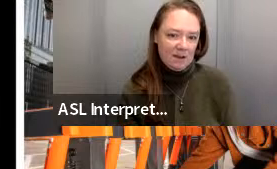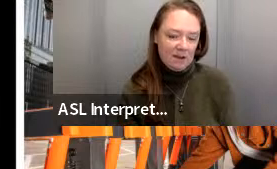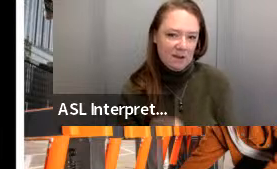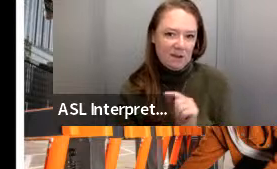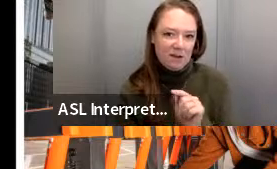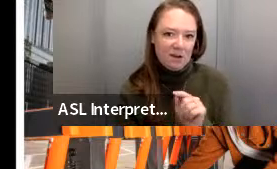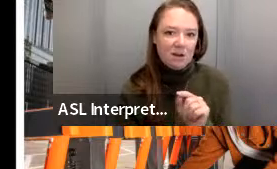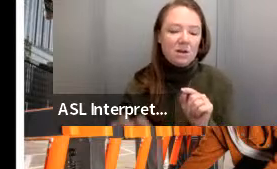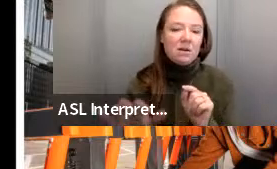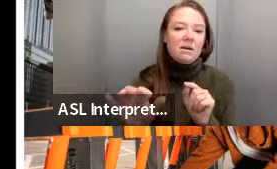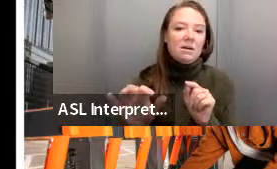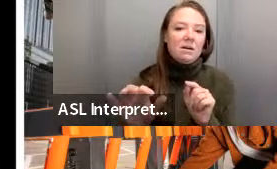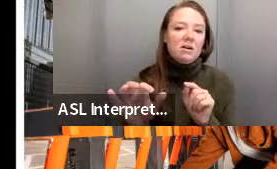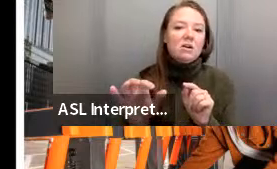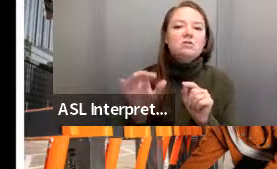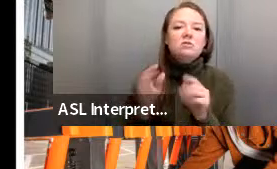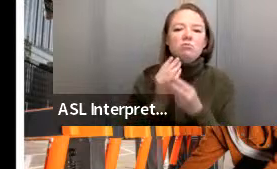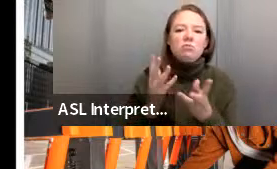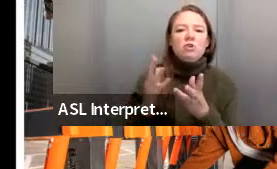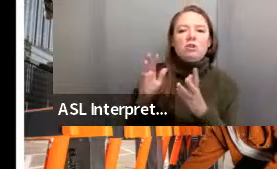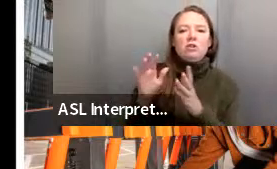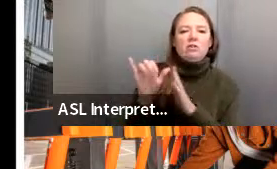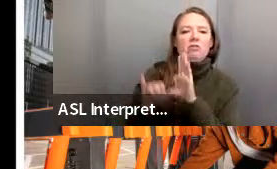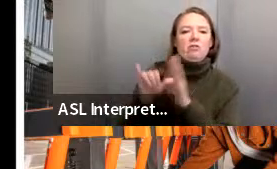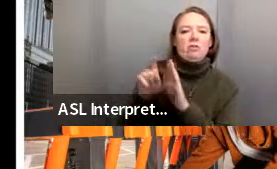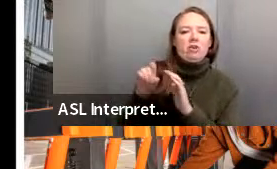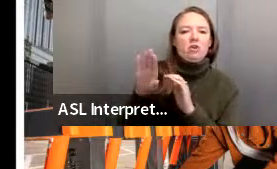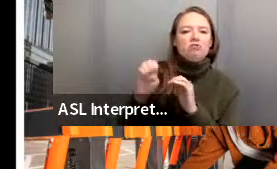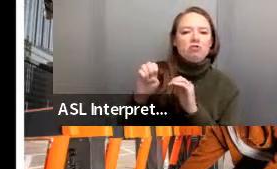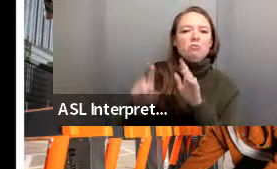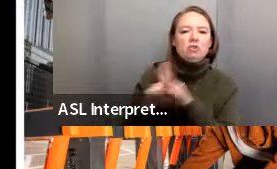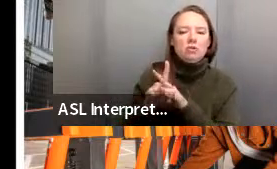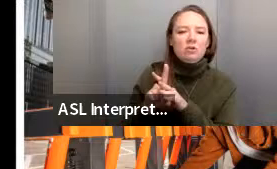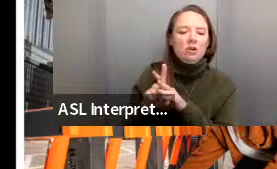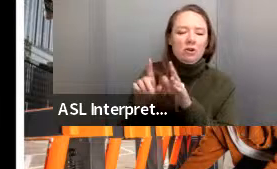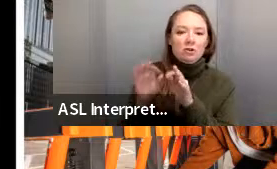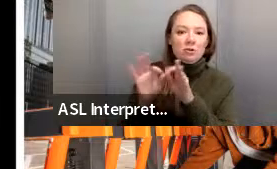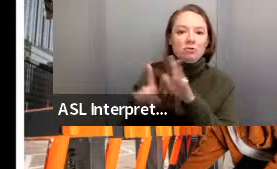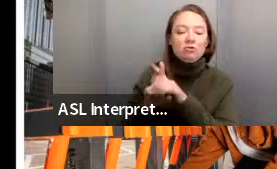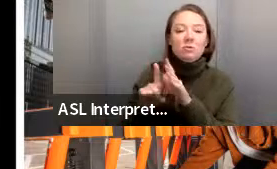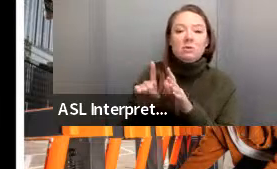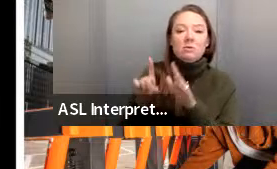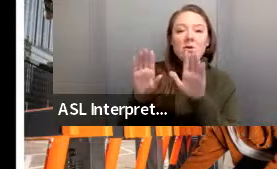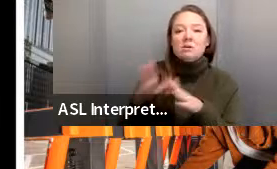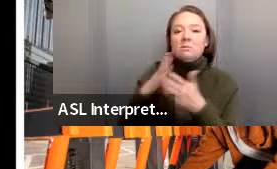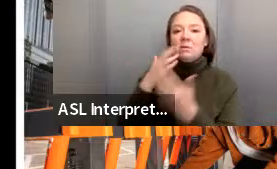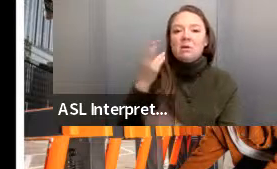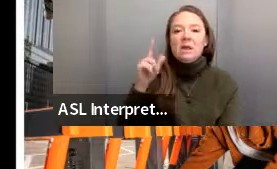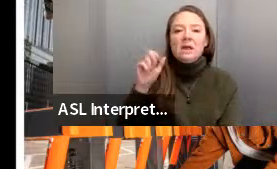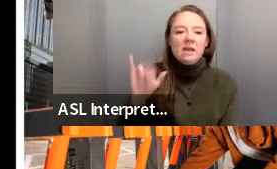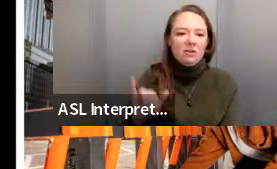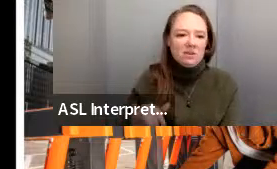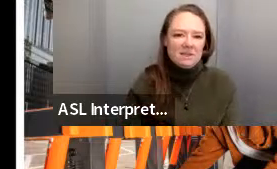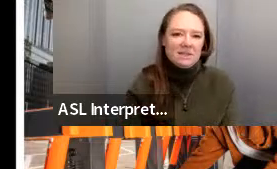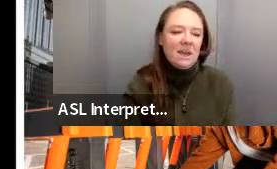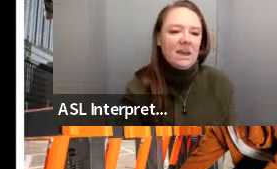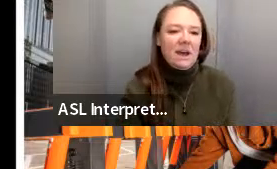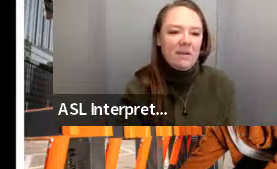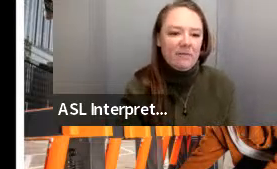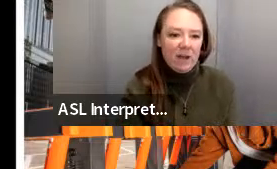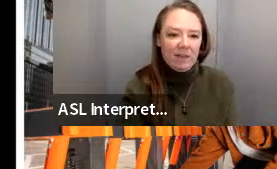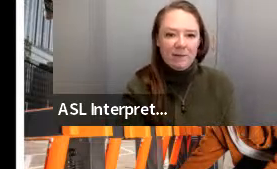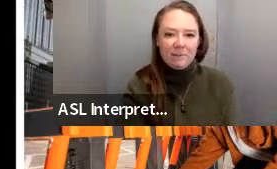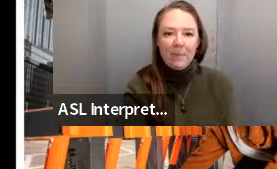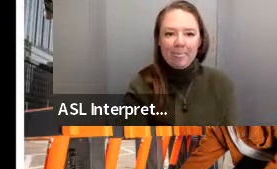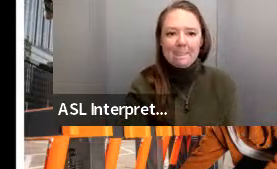on YouTube, the interpreter is showing up. Awesome. Thank you, Hillary. Sure. And Chris is saying, I